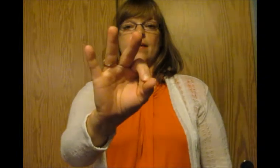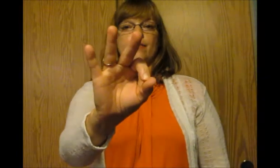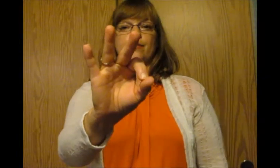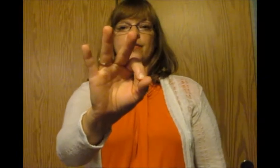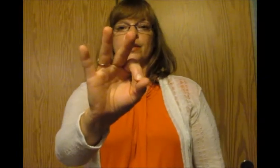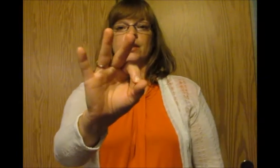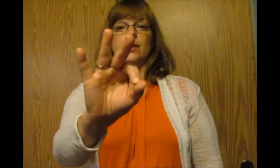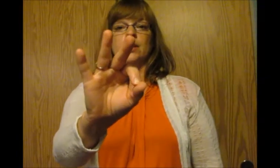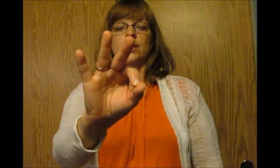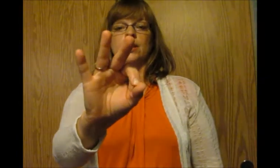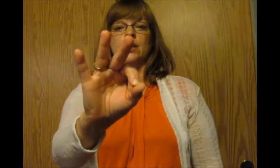F,